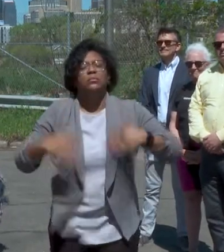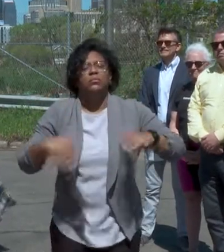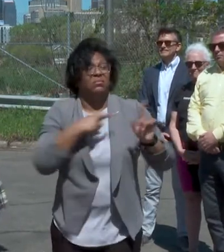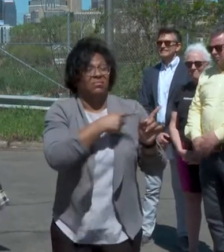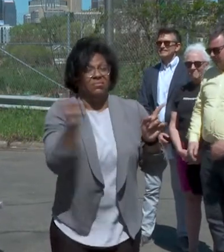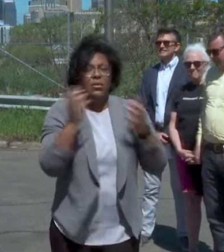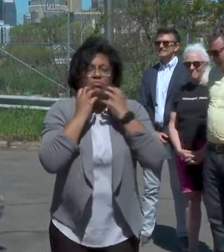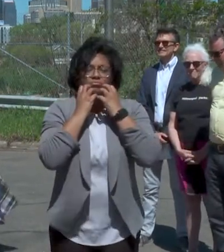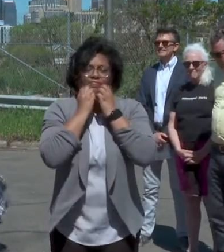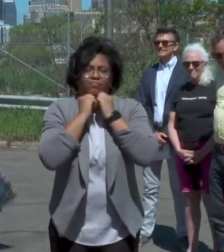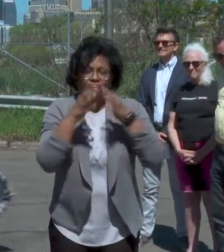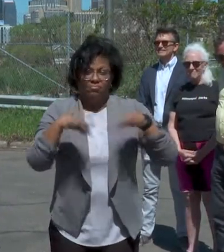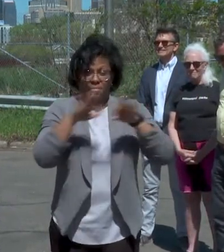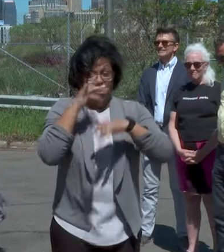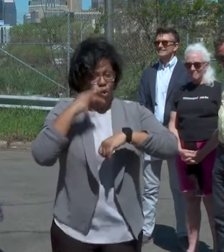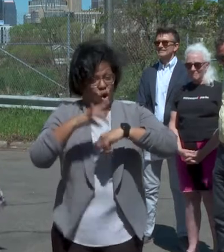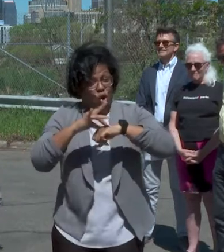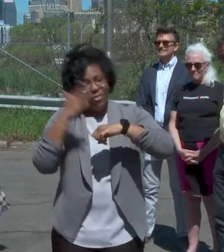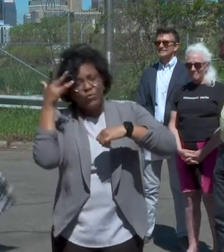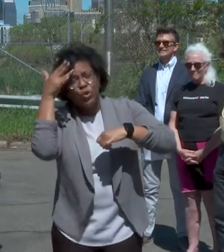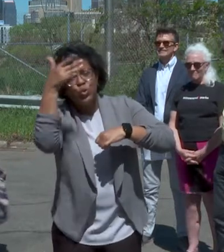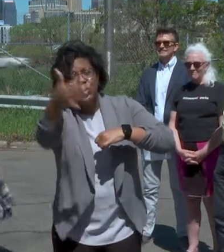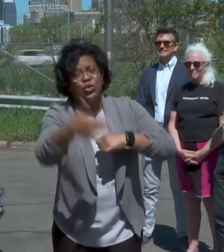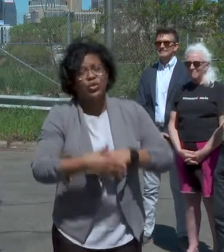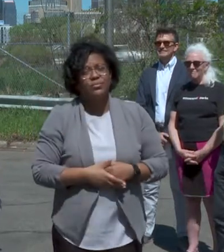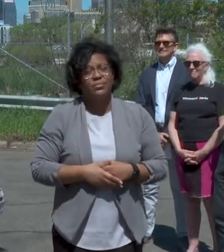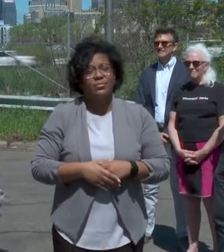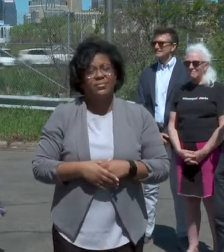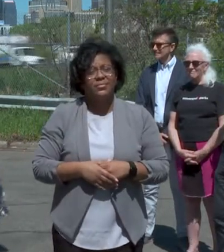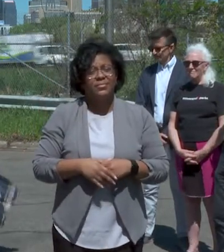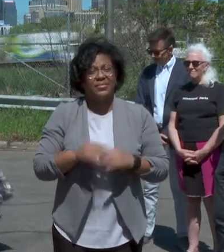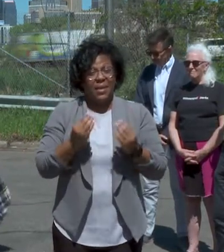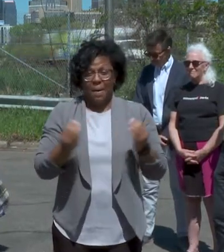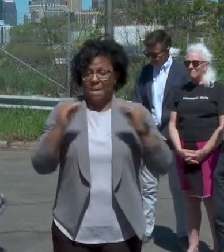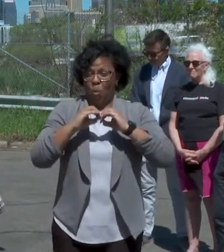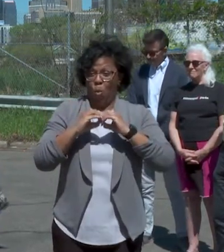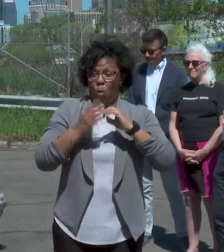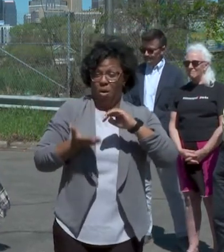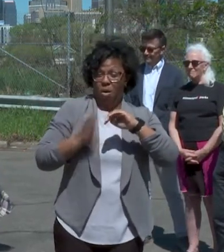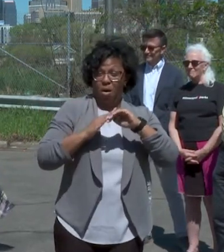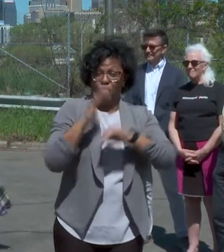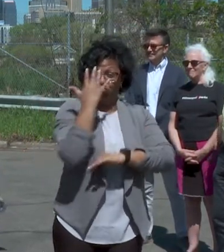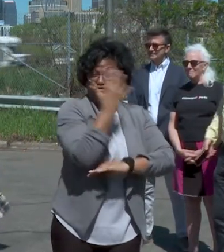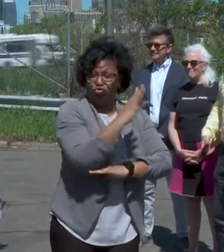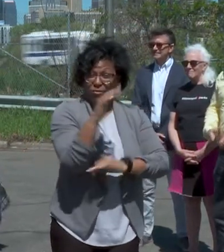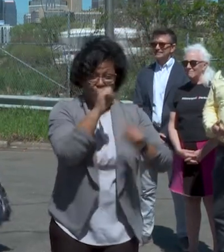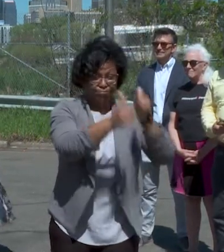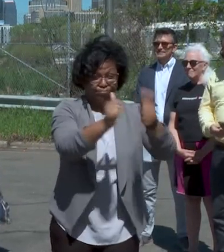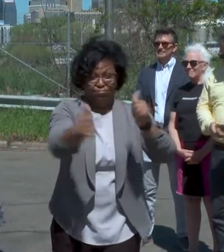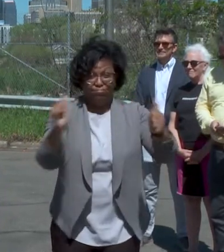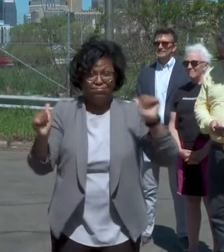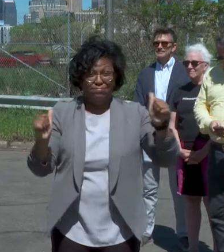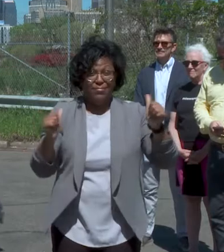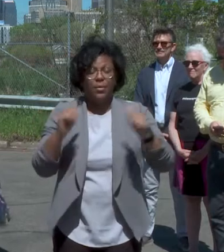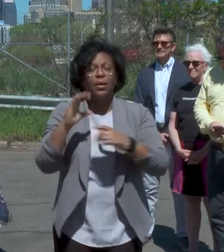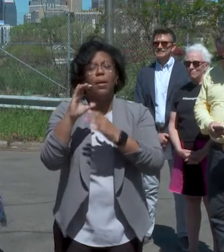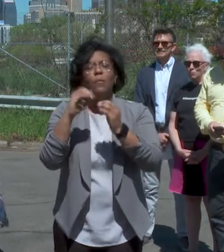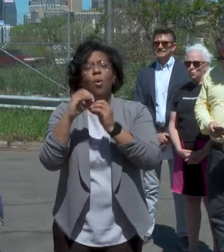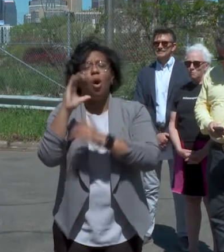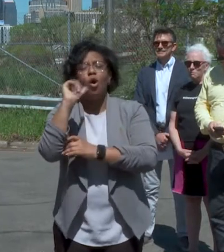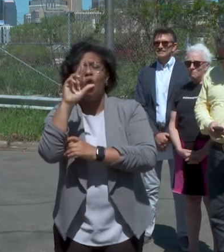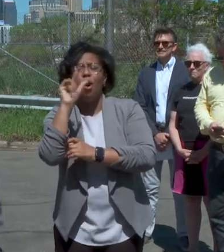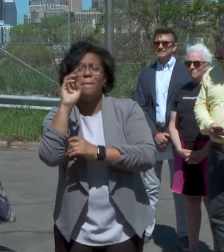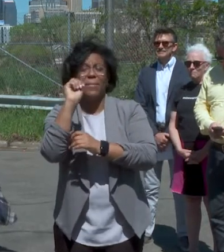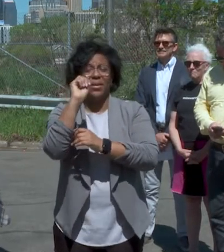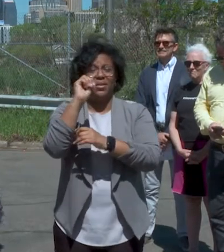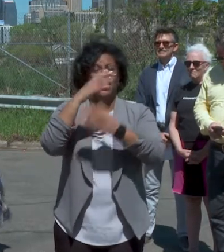future. More trees will sequester more carbon, capture more stormwater, and trap and filter more air pollution.